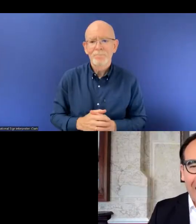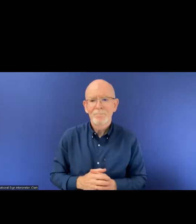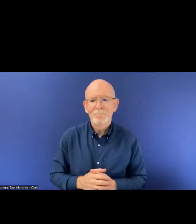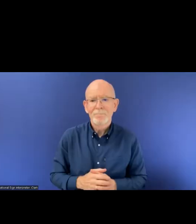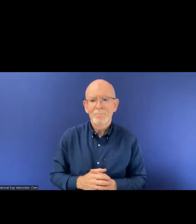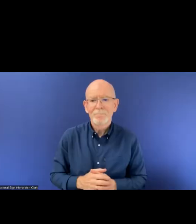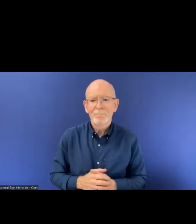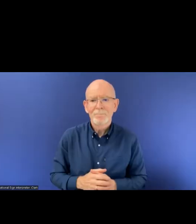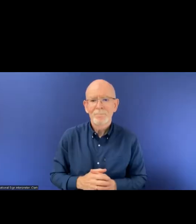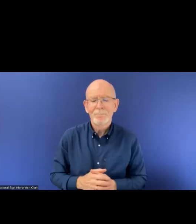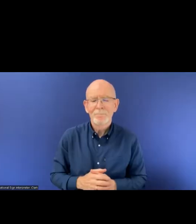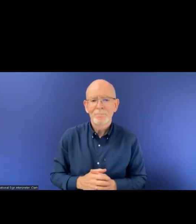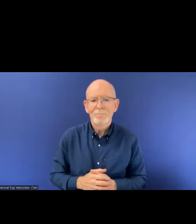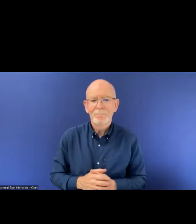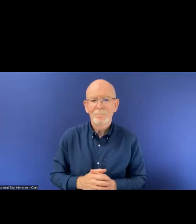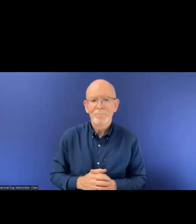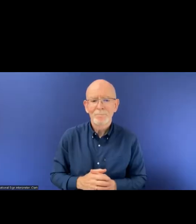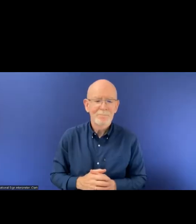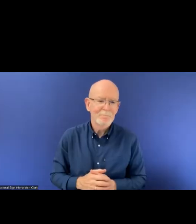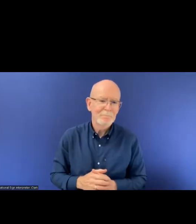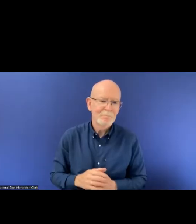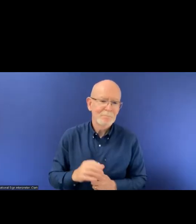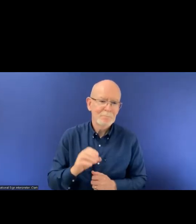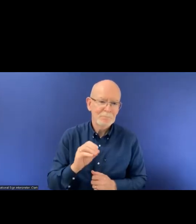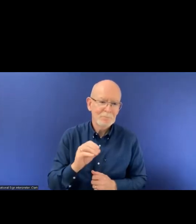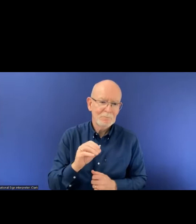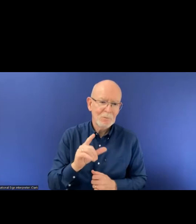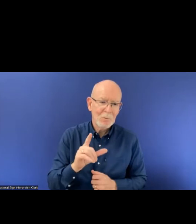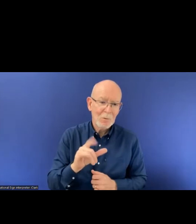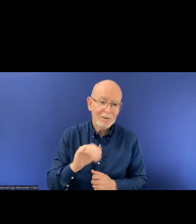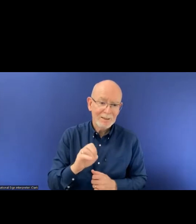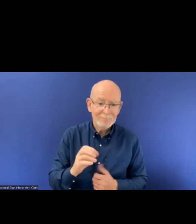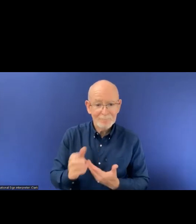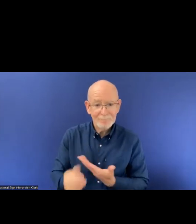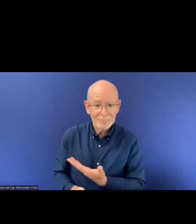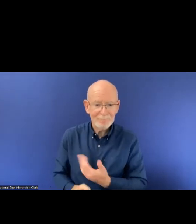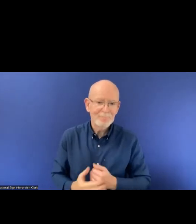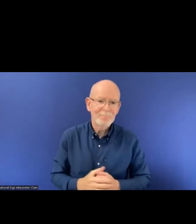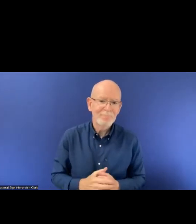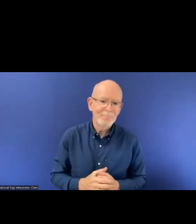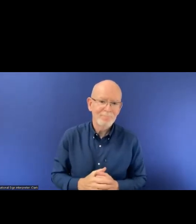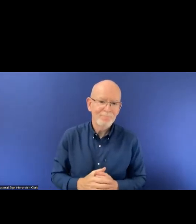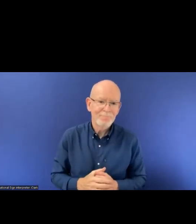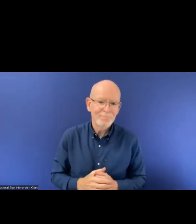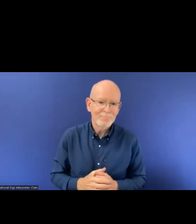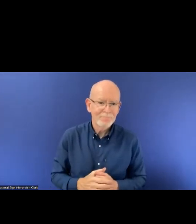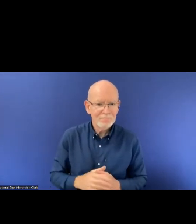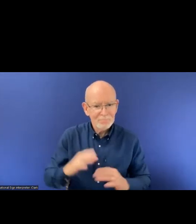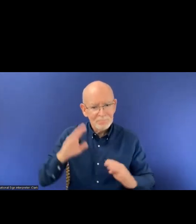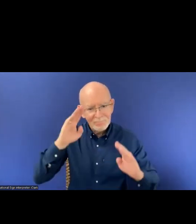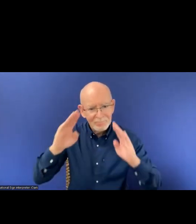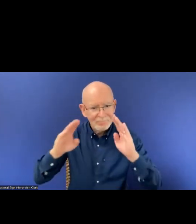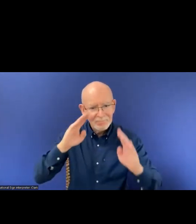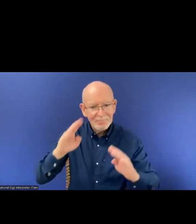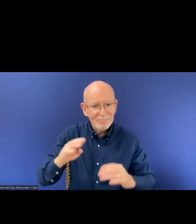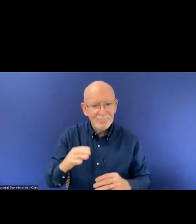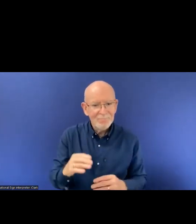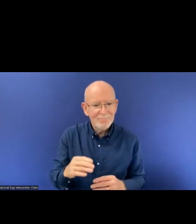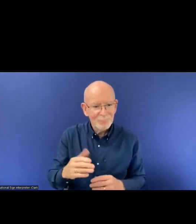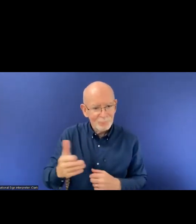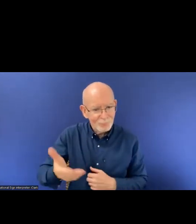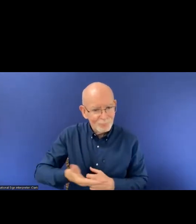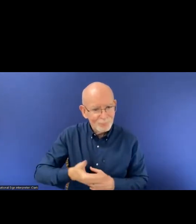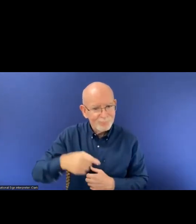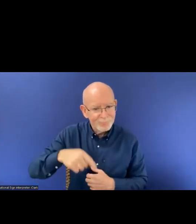Well, hello and a very warm welcome indeed to this extra special gathering. I don't know if I've ever known so